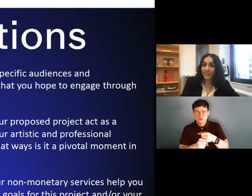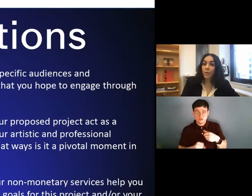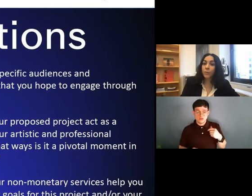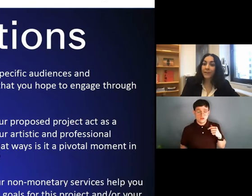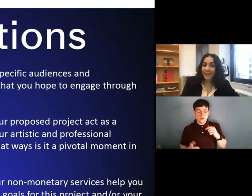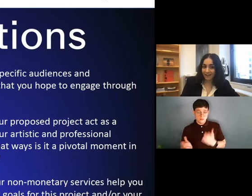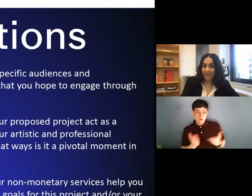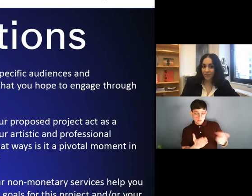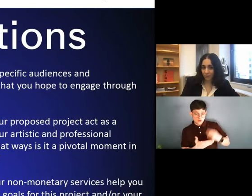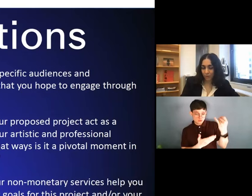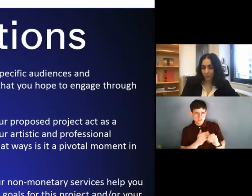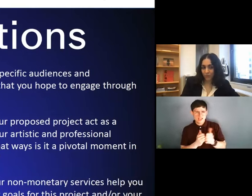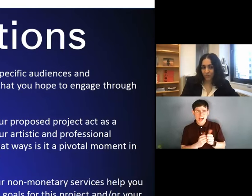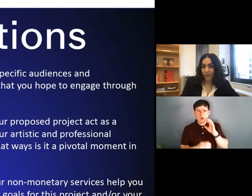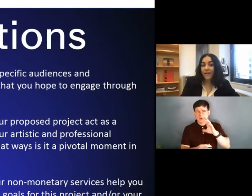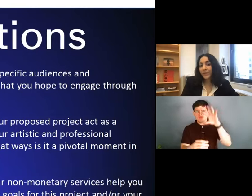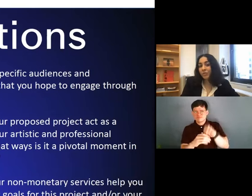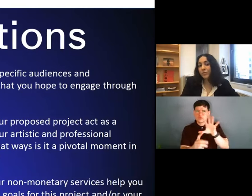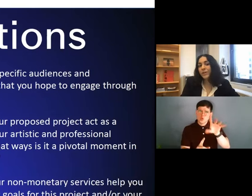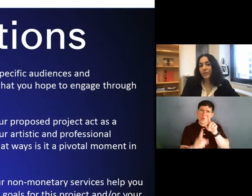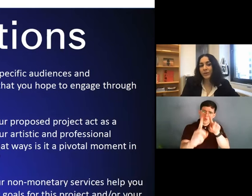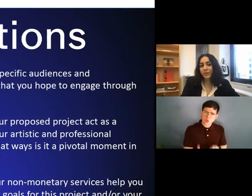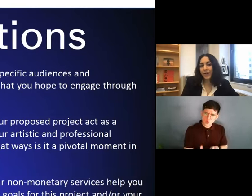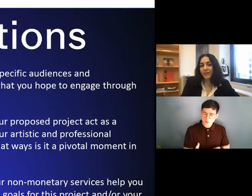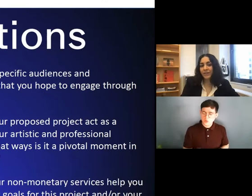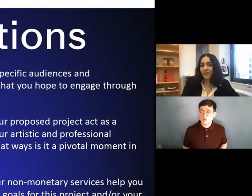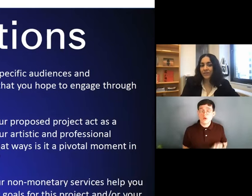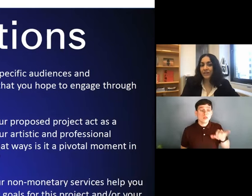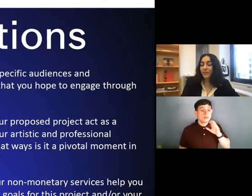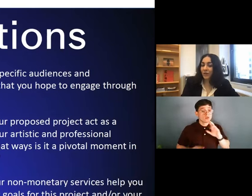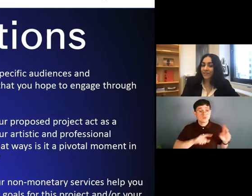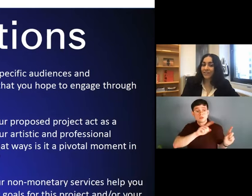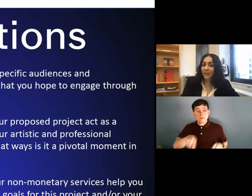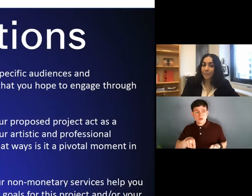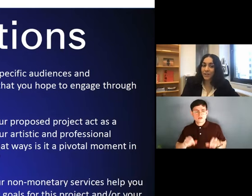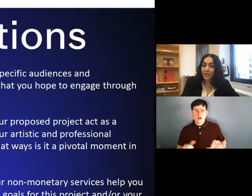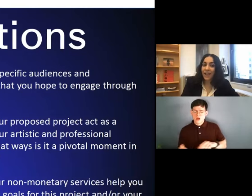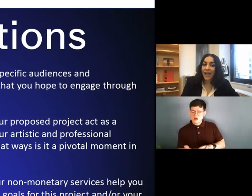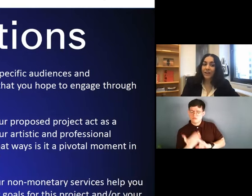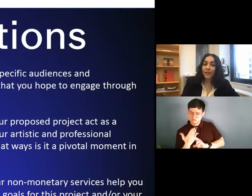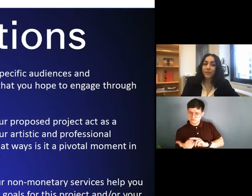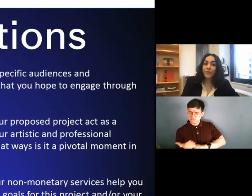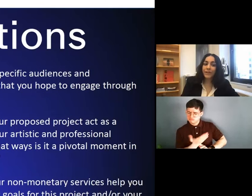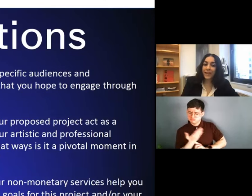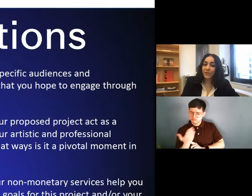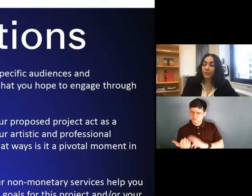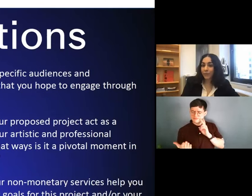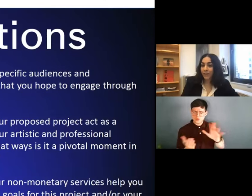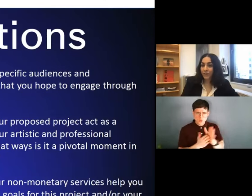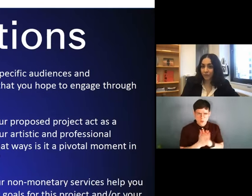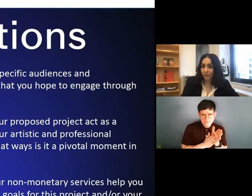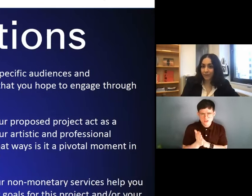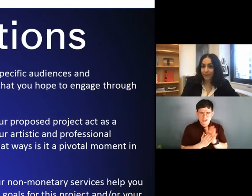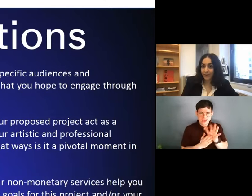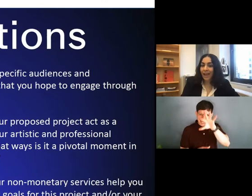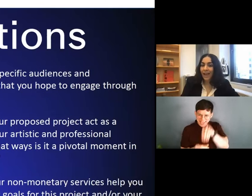what part this proposed project will play in those goals. This response really provides us with a sense of your artistic ambition and your level of engagement with